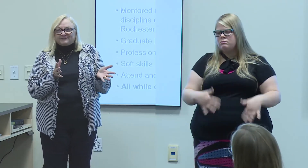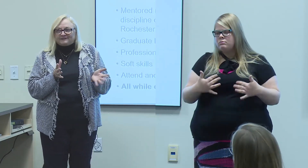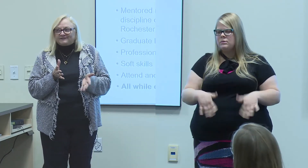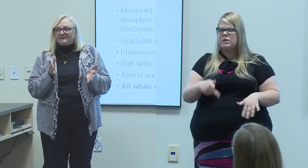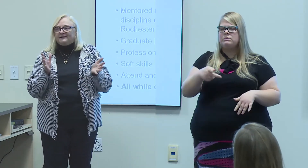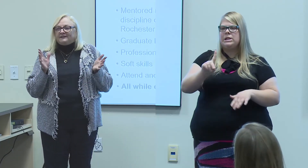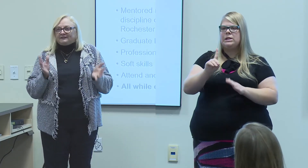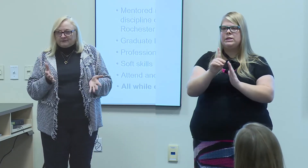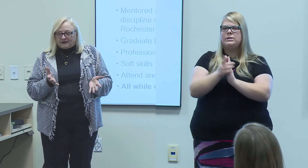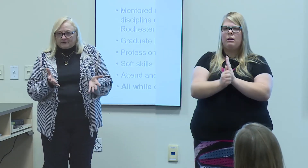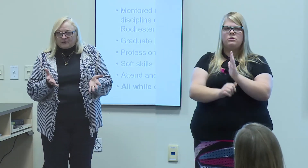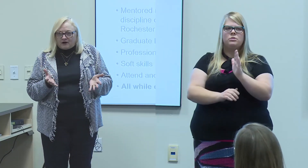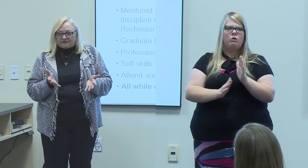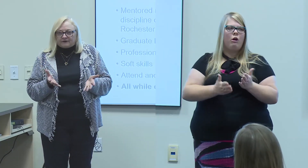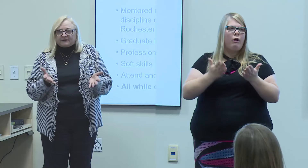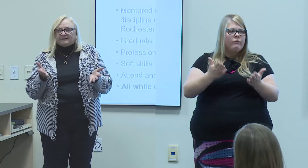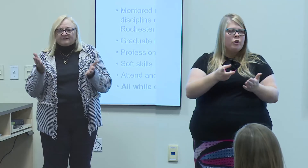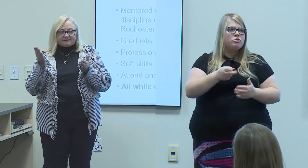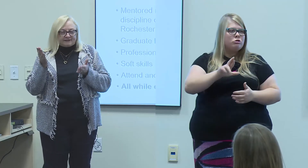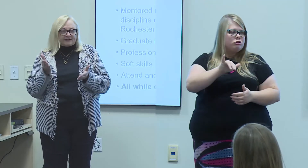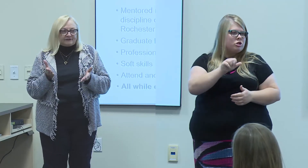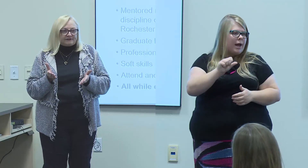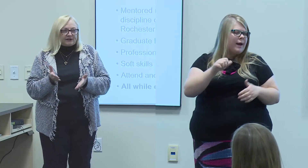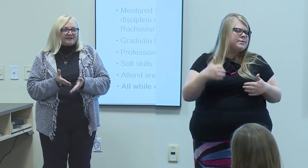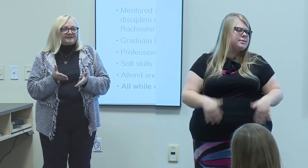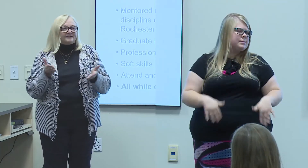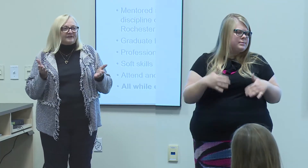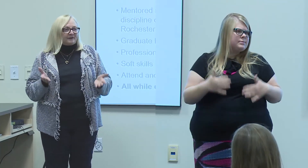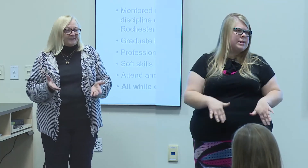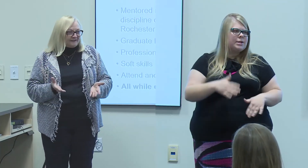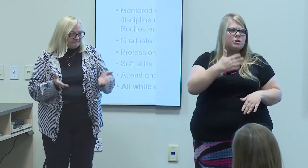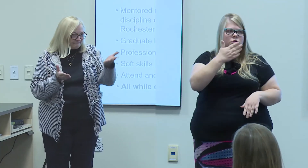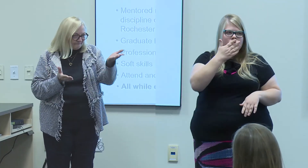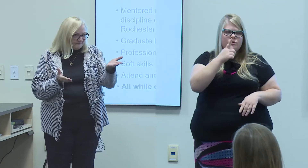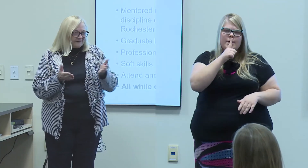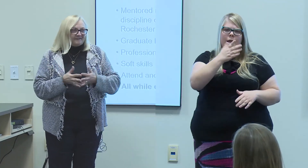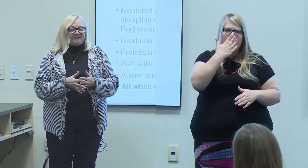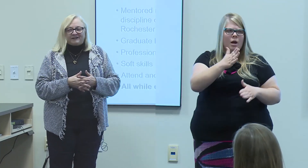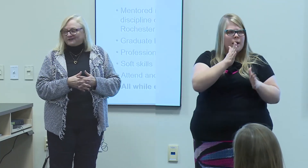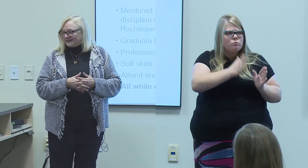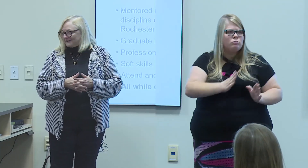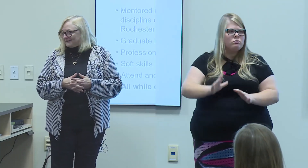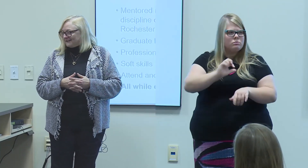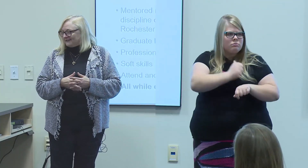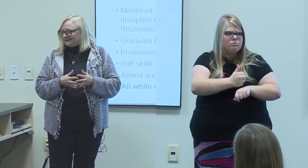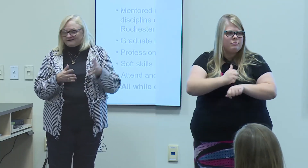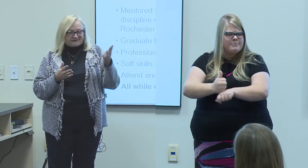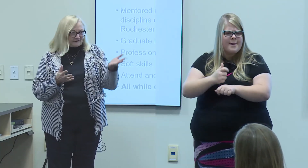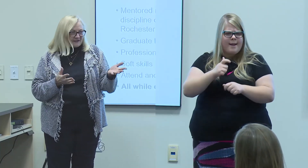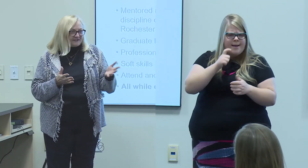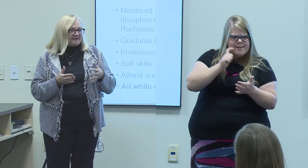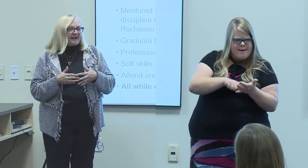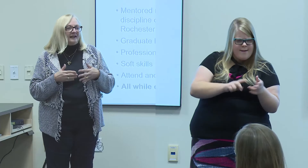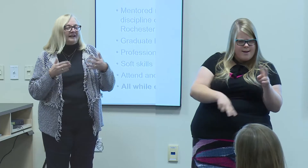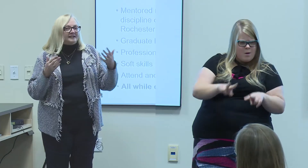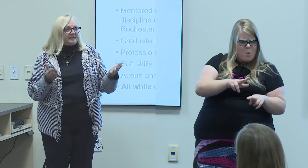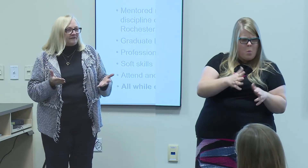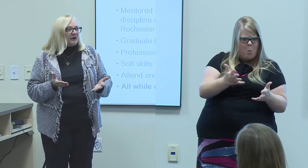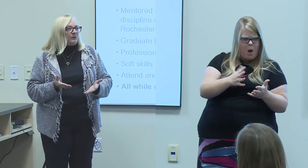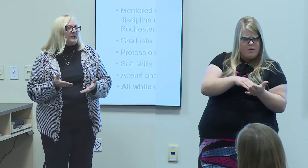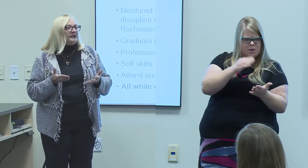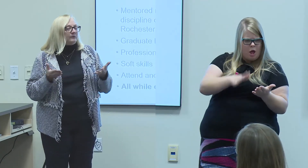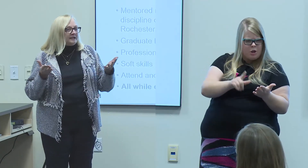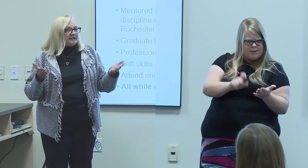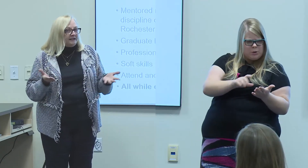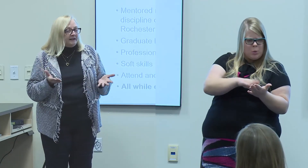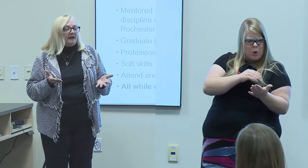development skills offered, and Dr. Jess is very good at arranging that and